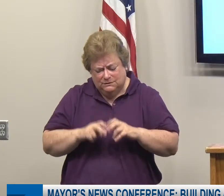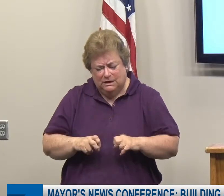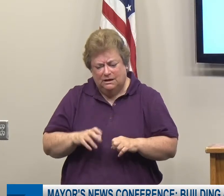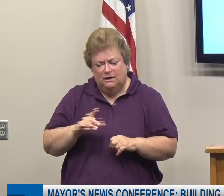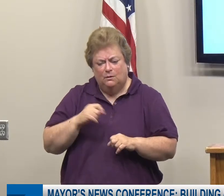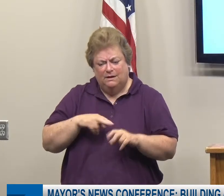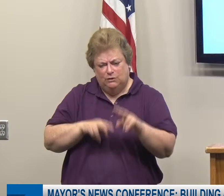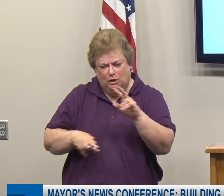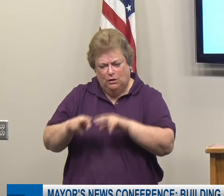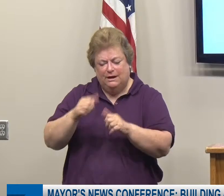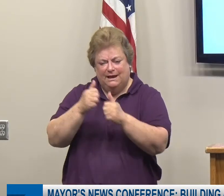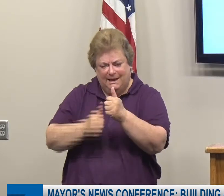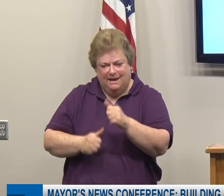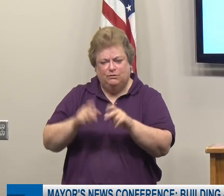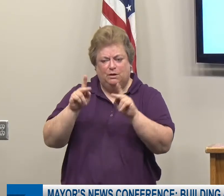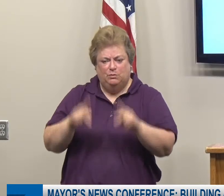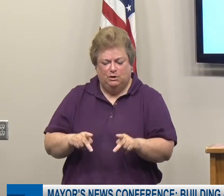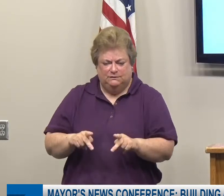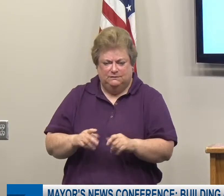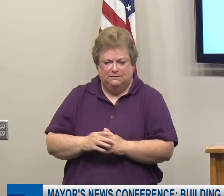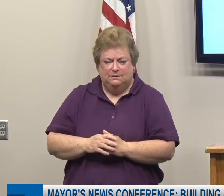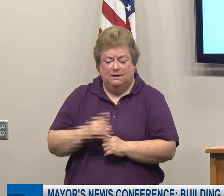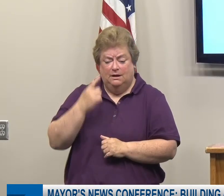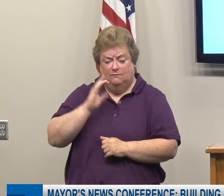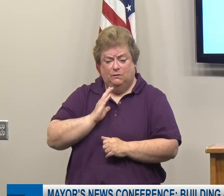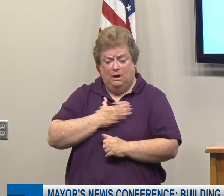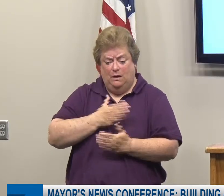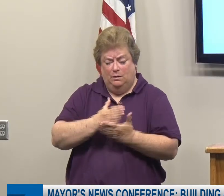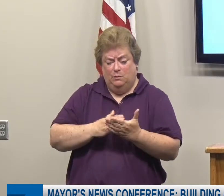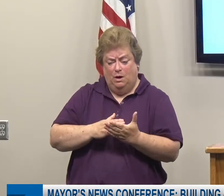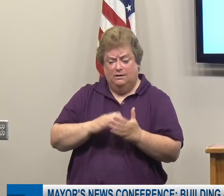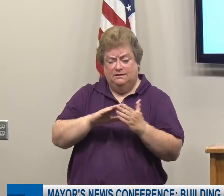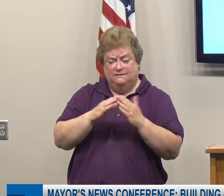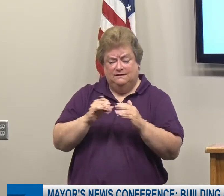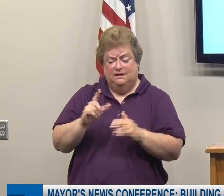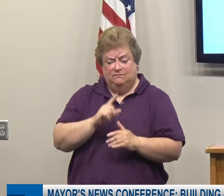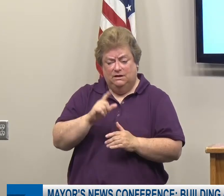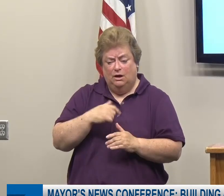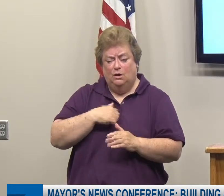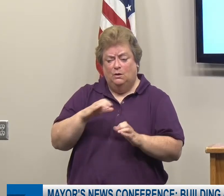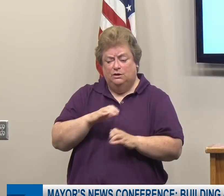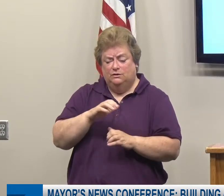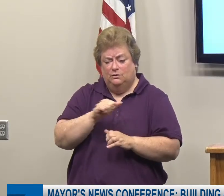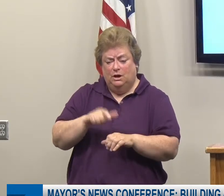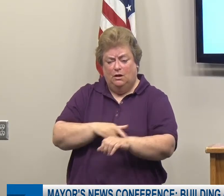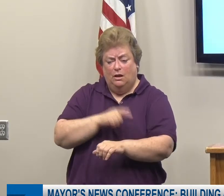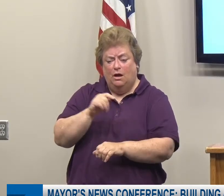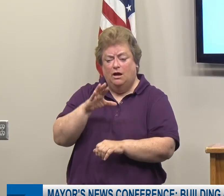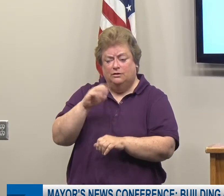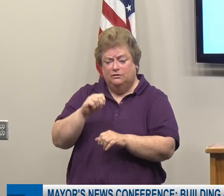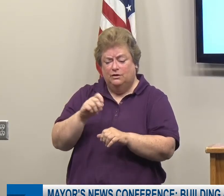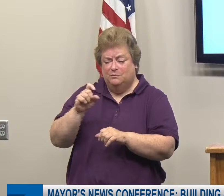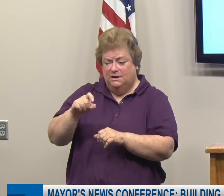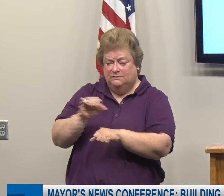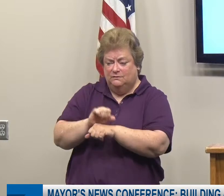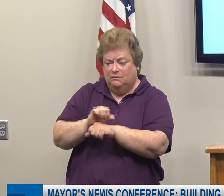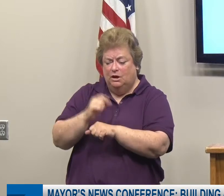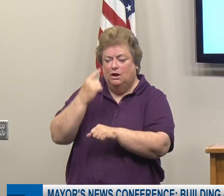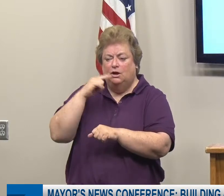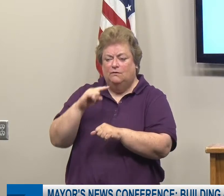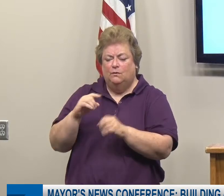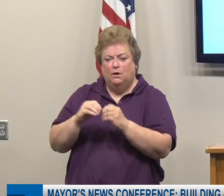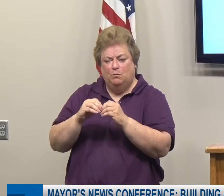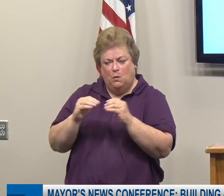every individual. For our part, the City of Lincoln is committed to doing the long-term necessary work to create a more just and